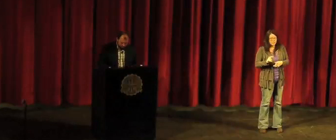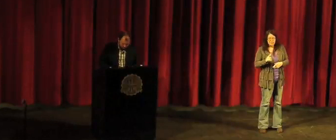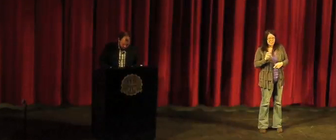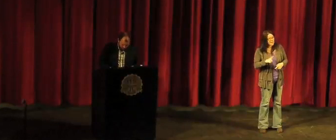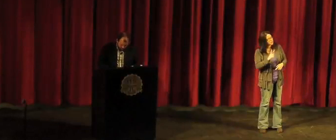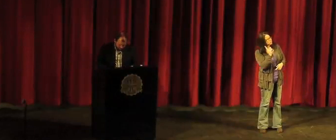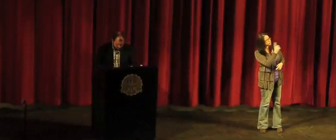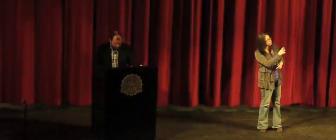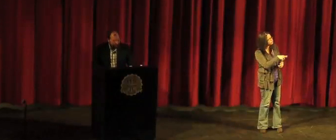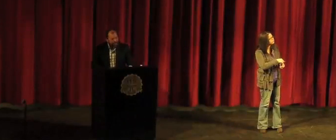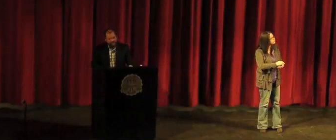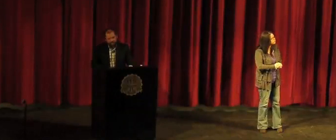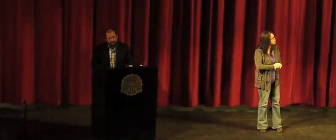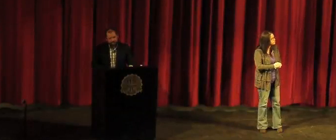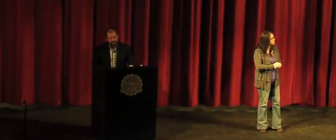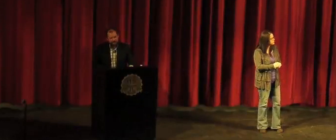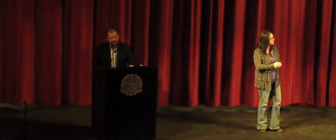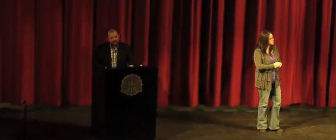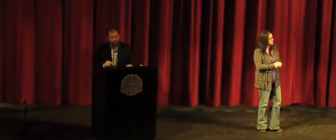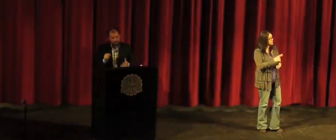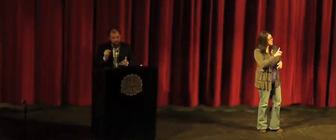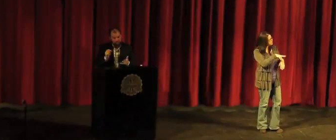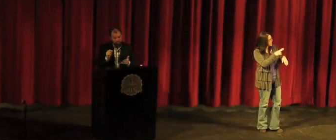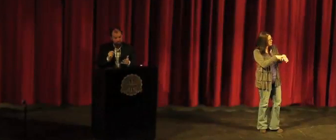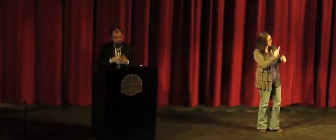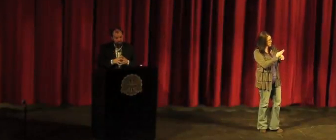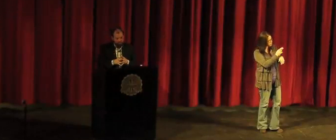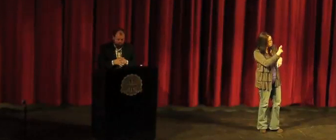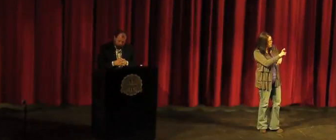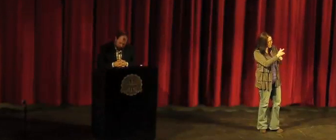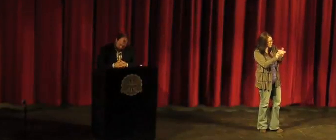Lionel asks Bertie, "Are you naturally right-handed?"